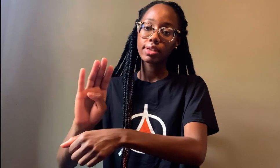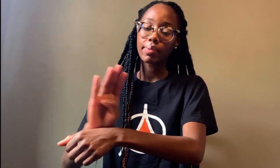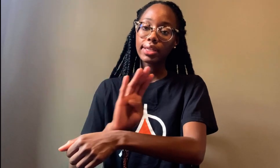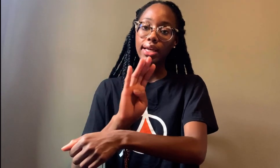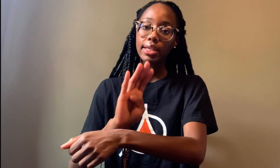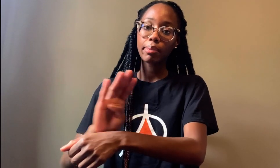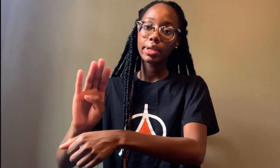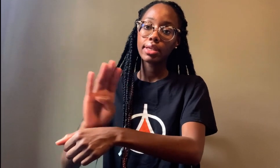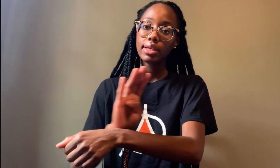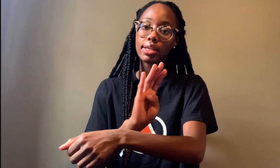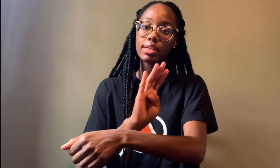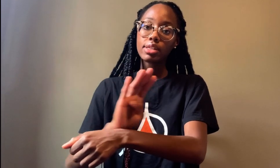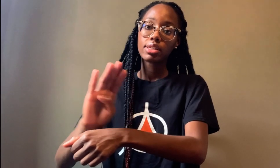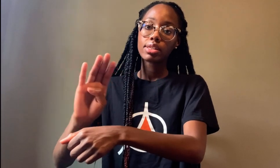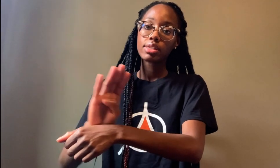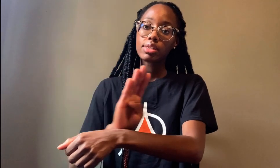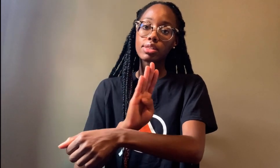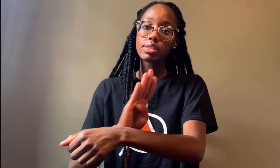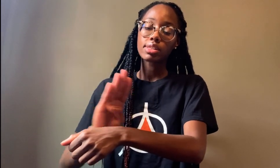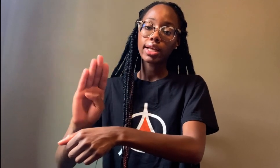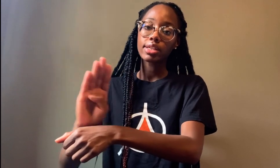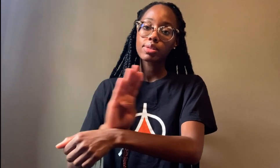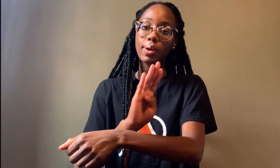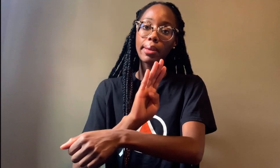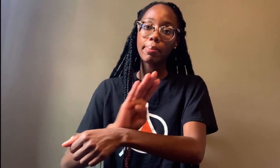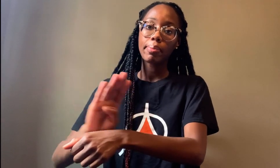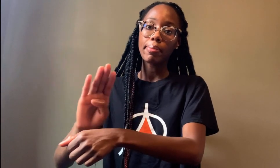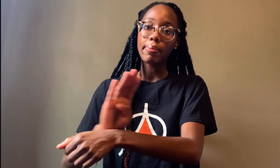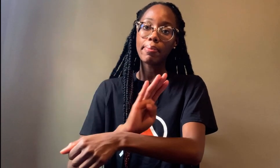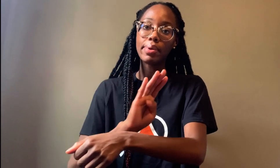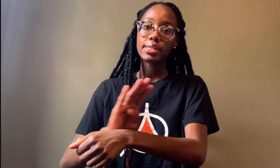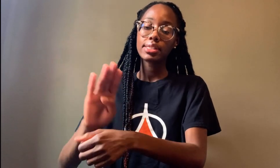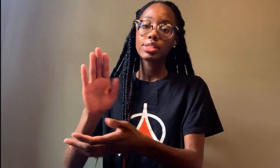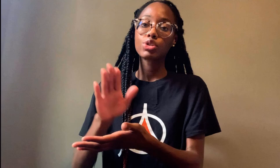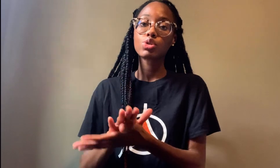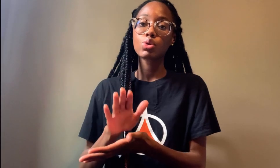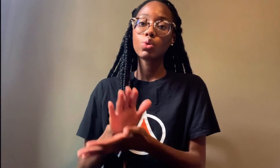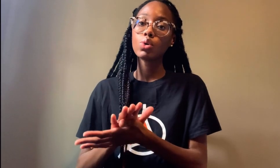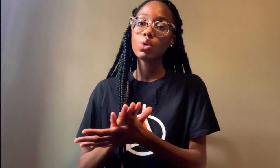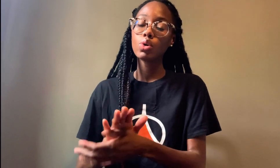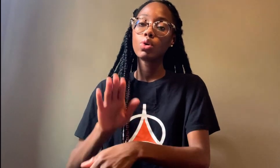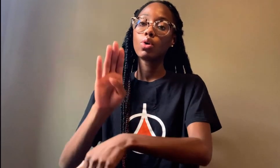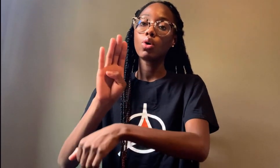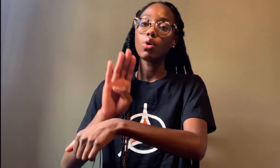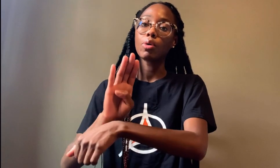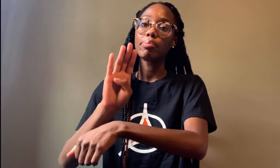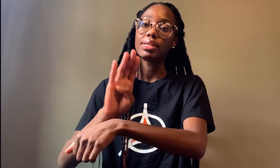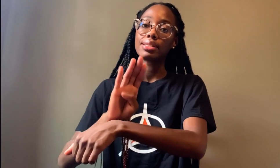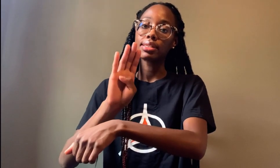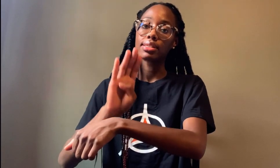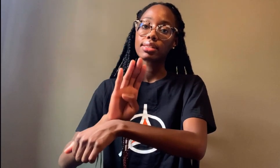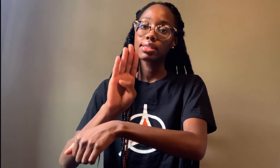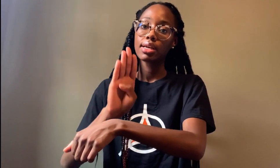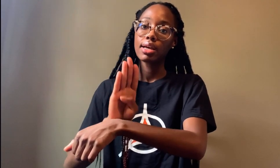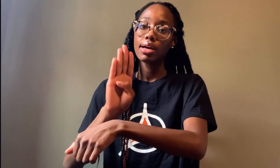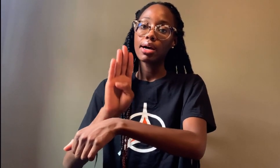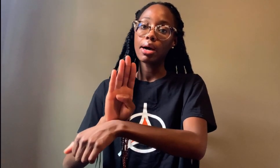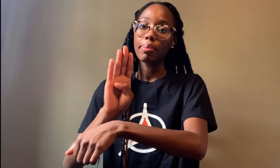my non-dominant. It's like a swipe, business, school, or business, up and